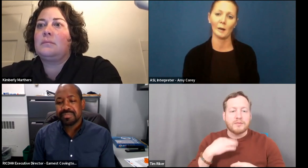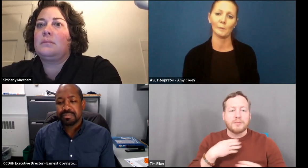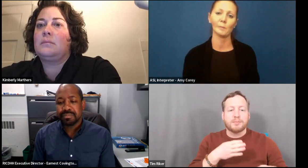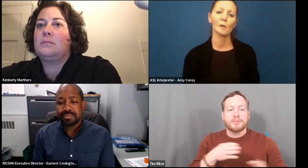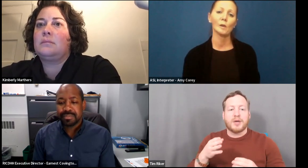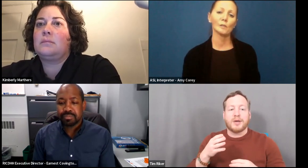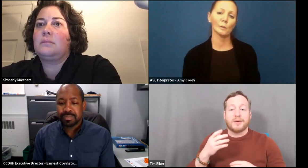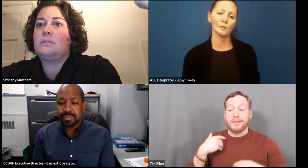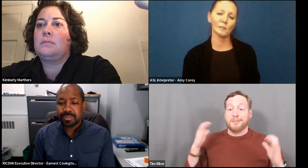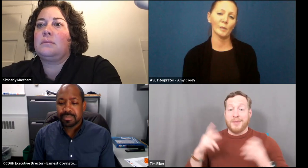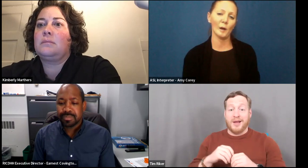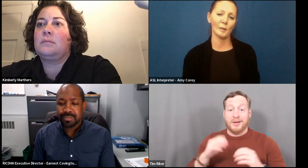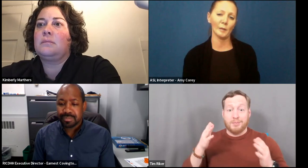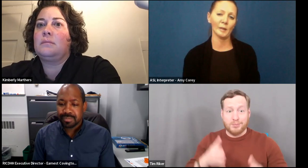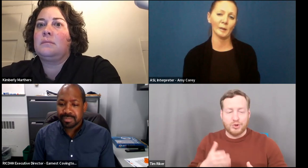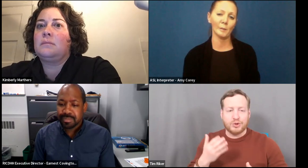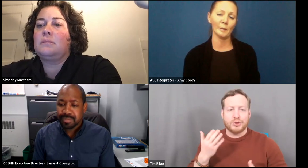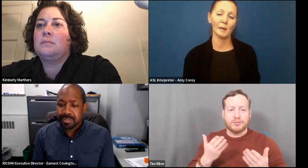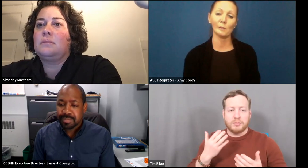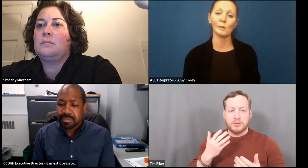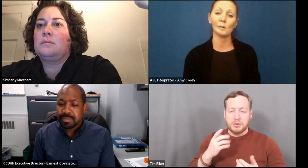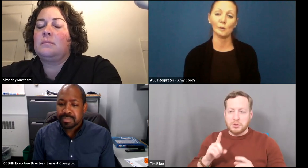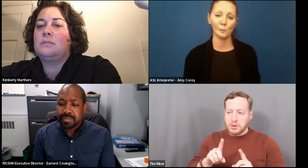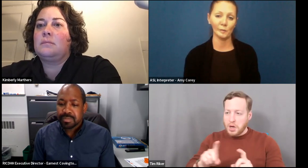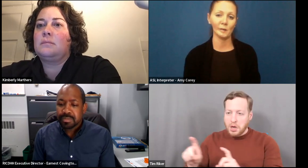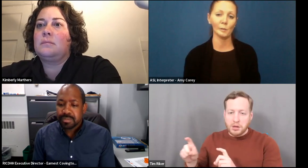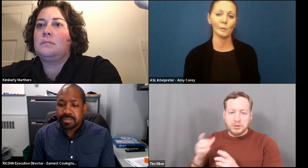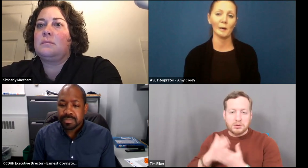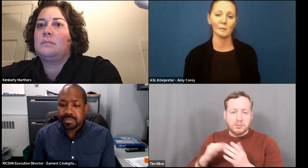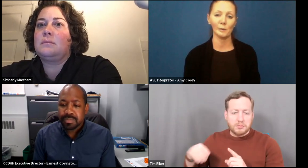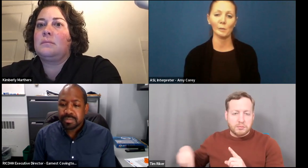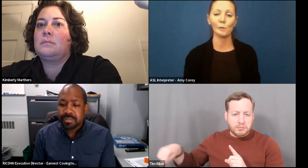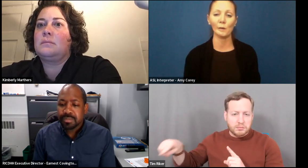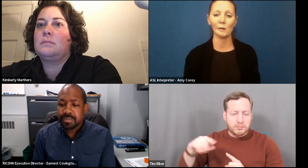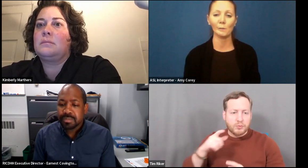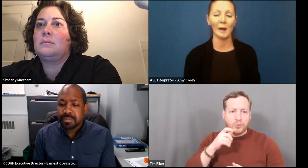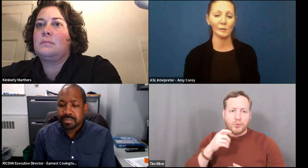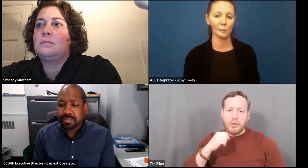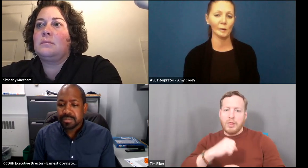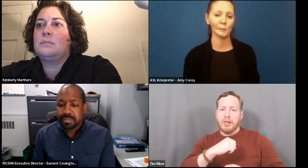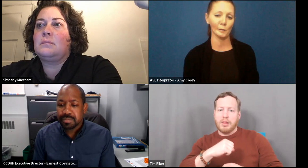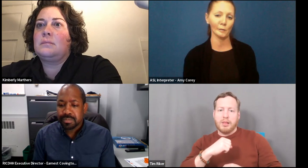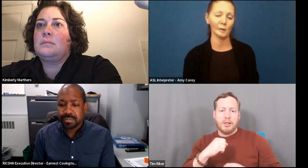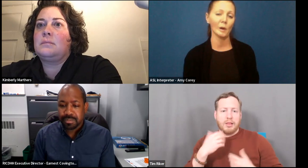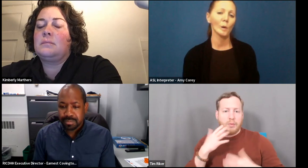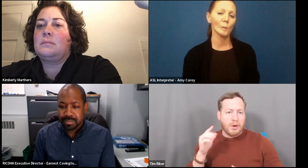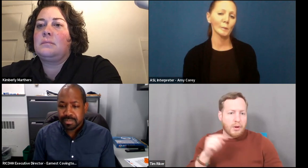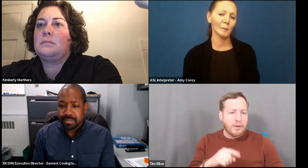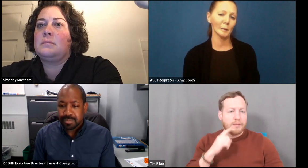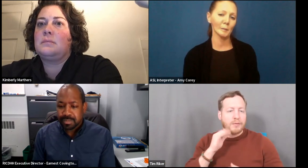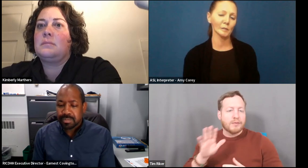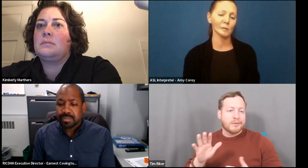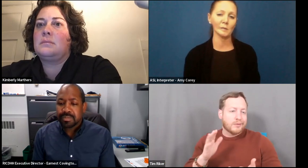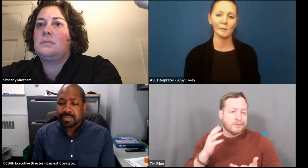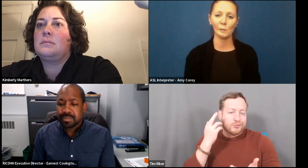reduced. So it's just a thought that thinking maybe as we do proceed with possibly moving back to in-person, we may